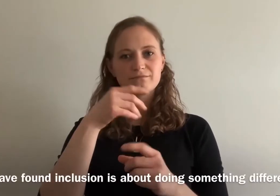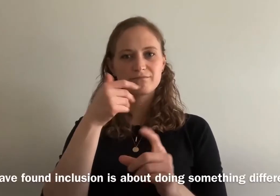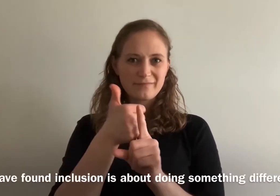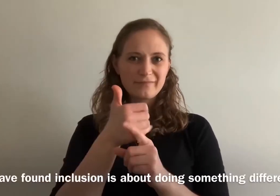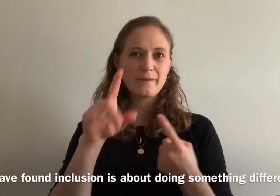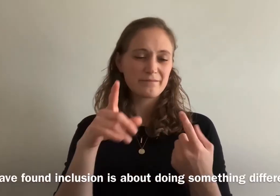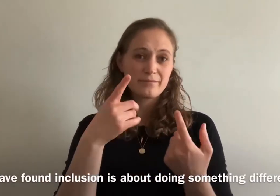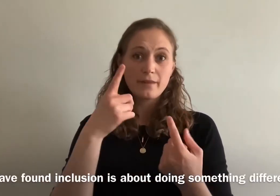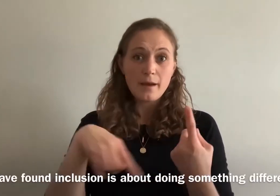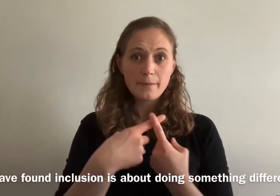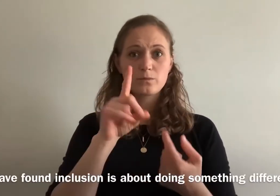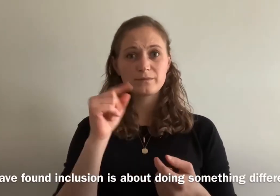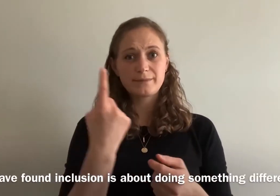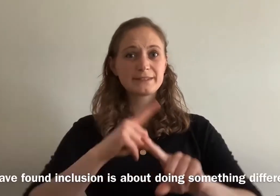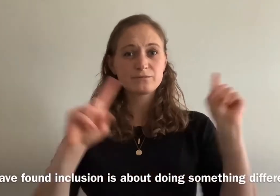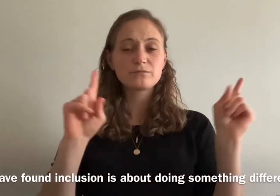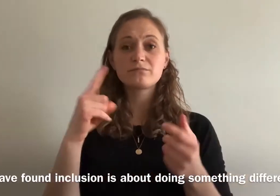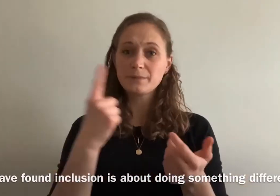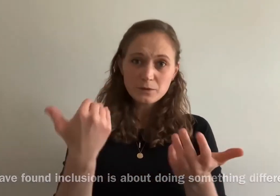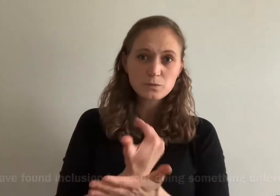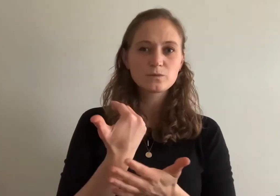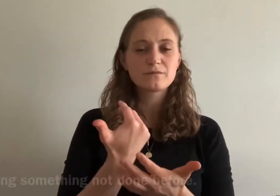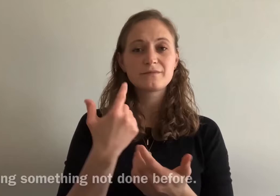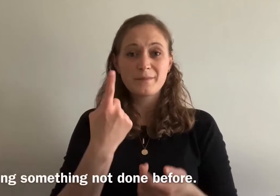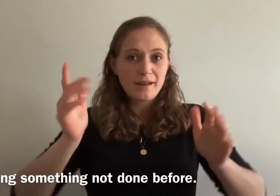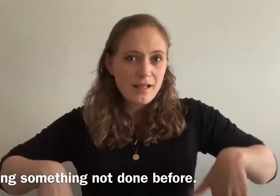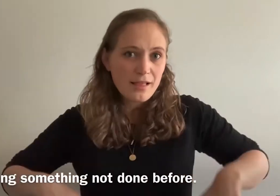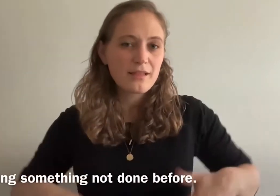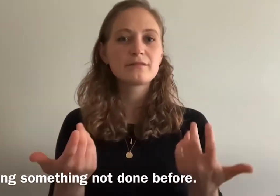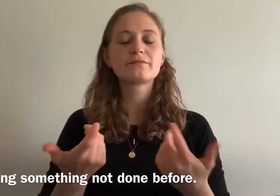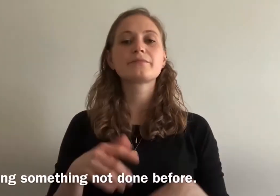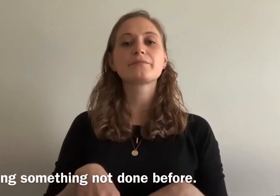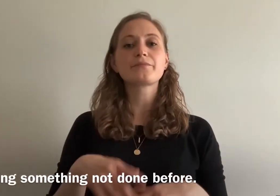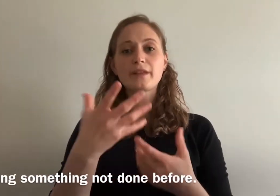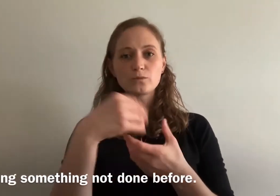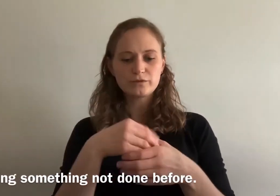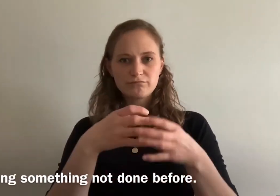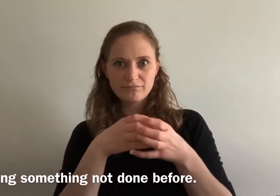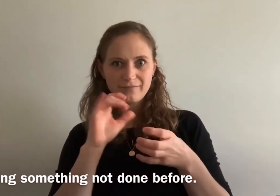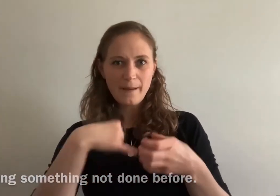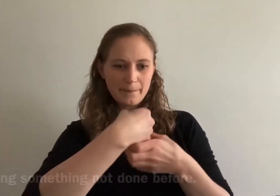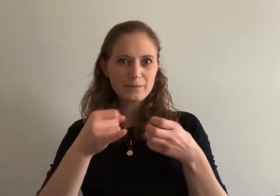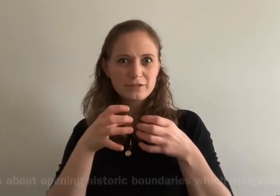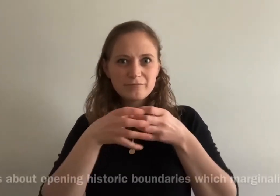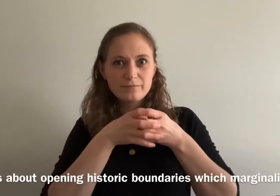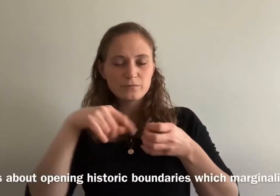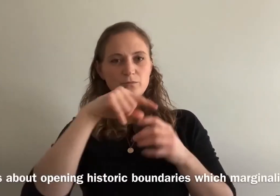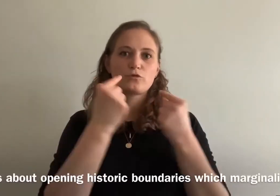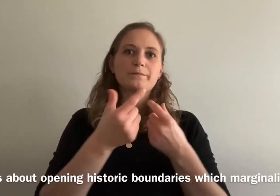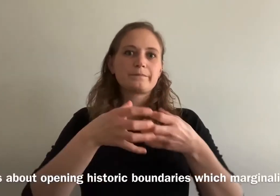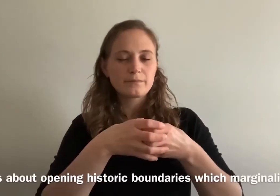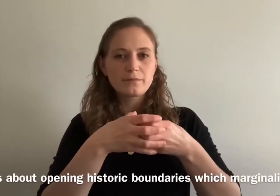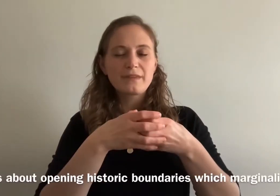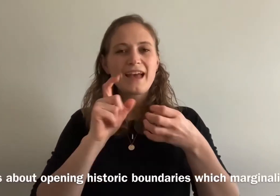work, I have found inclusion to be doing something differently, doing something not done before.